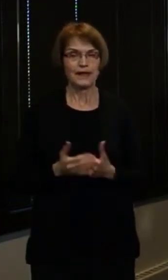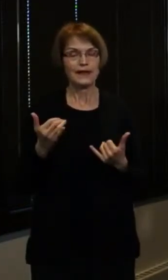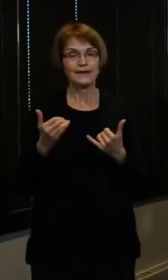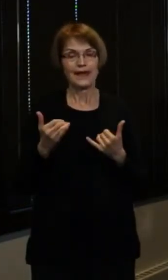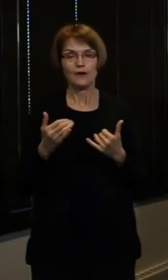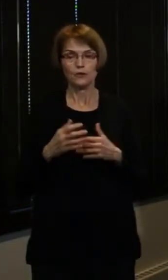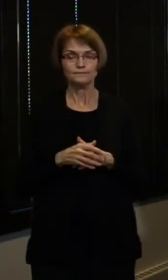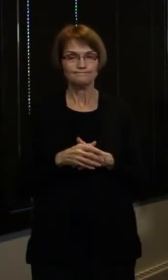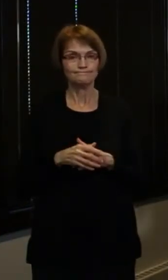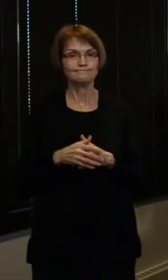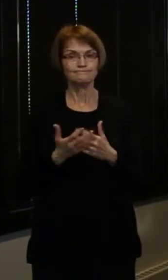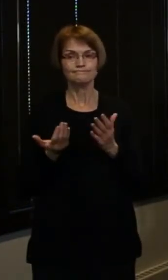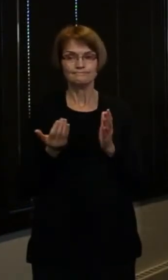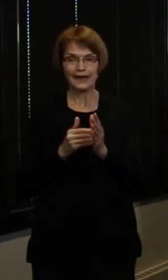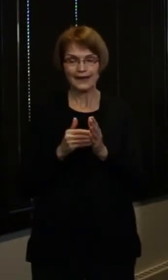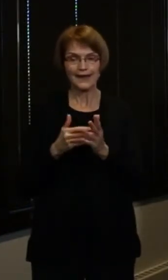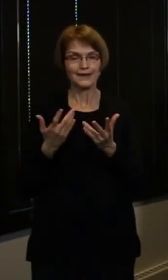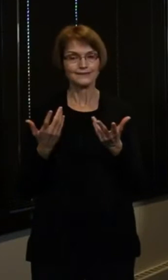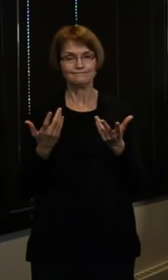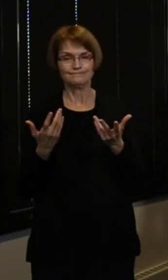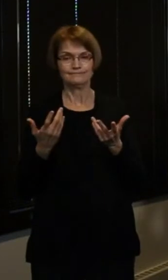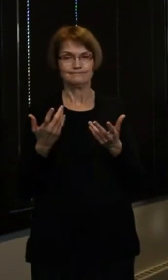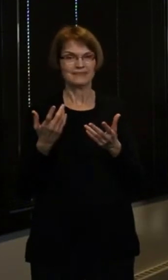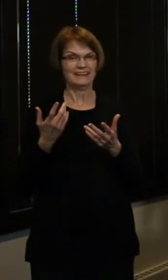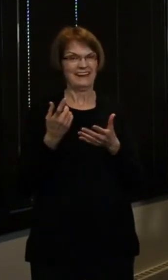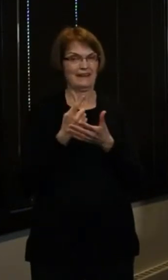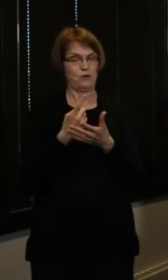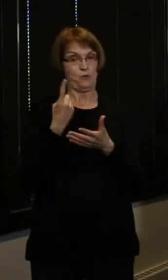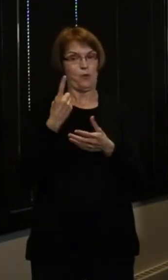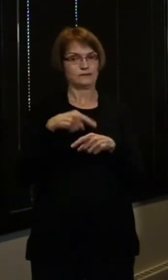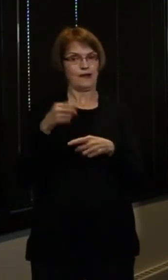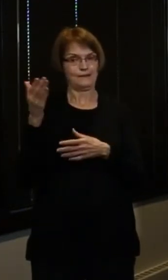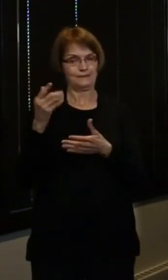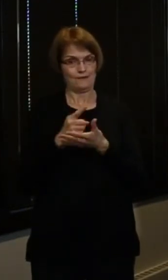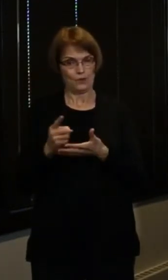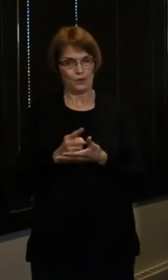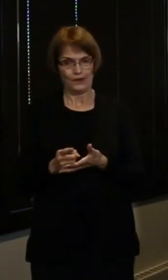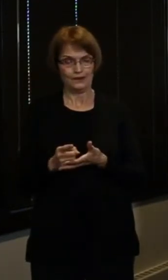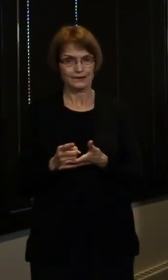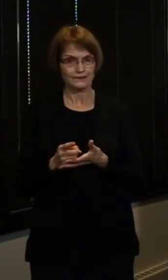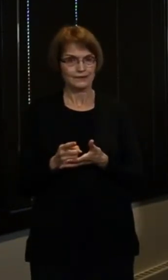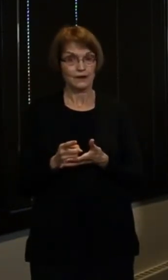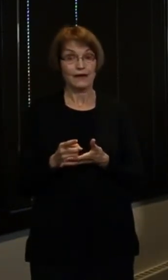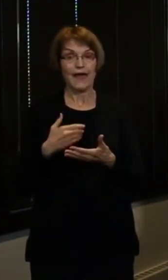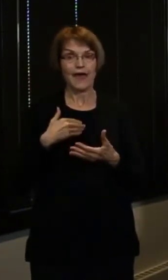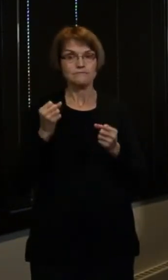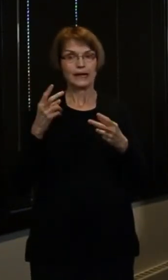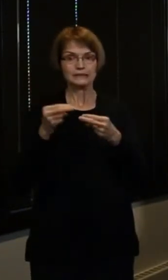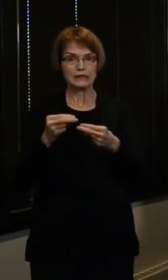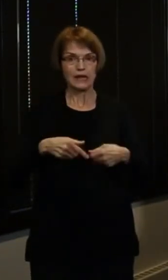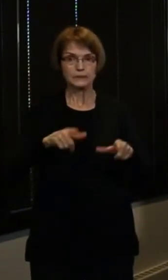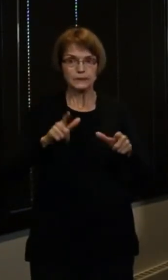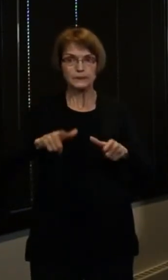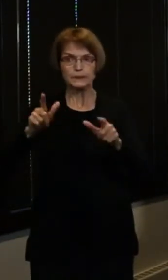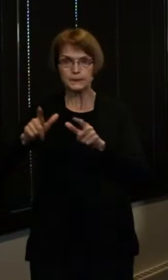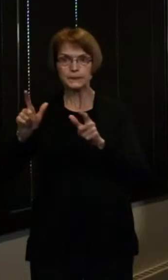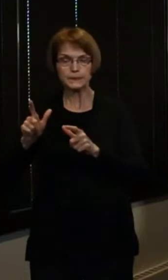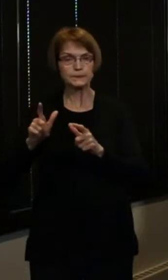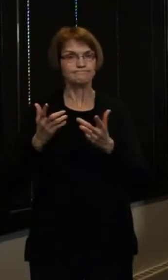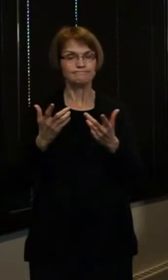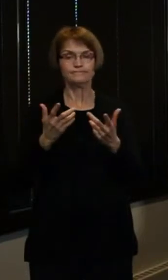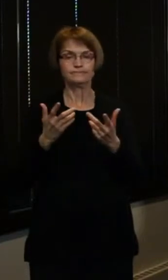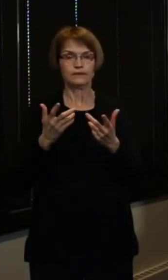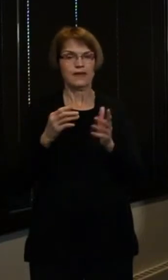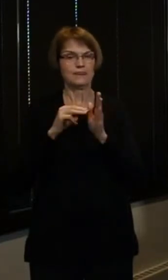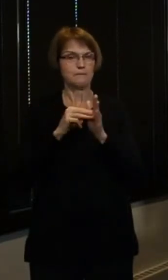displaying all of our data, again, since we're only doing this once a week, so we have to put a lot of slides together to show you everything that's going on. So these are our